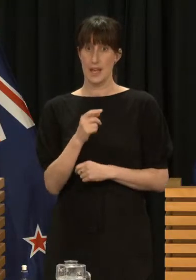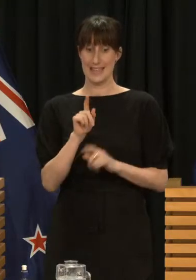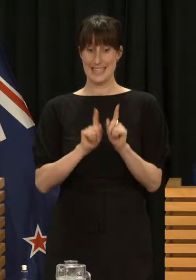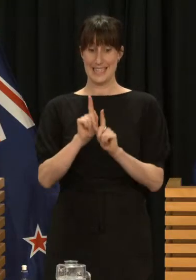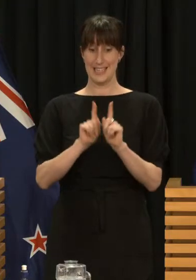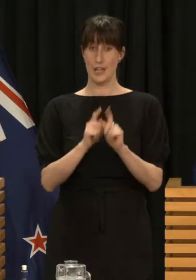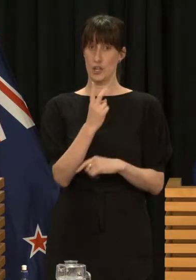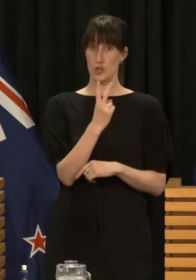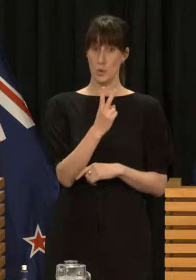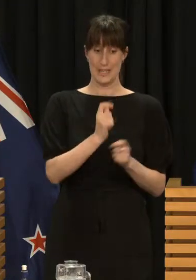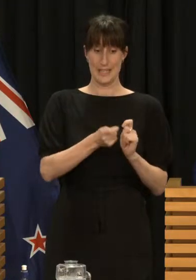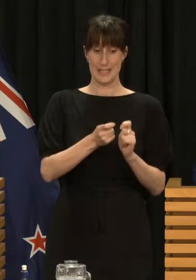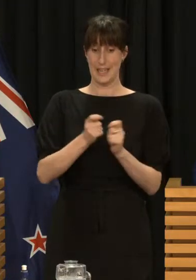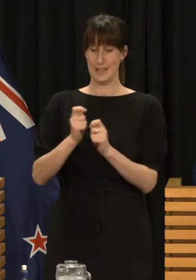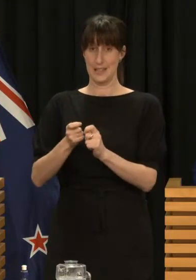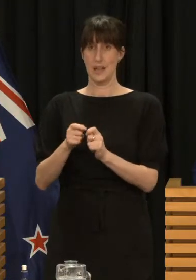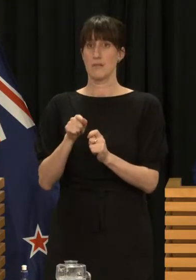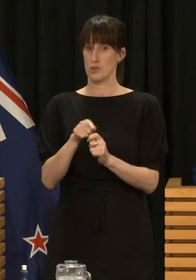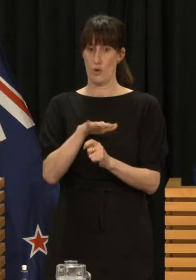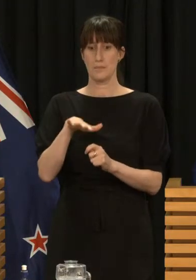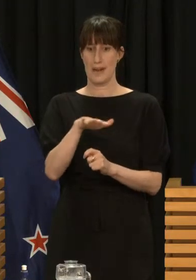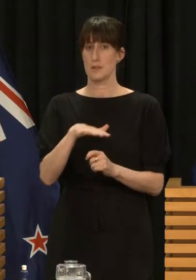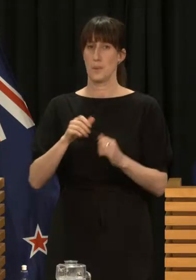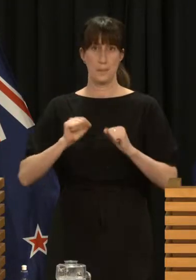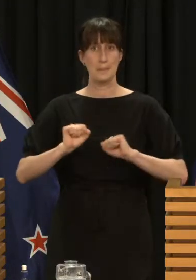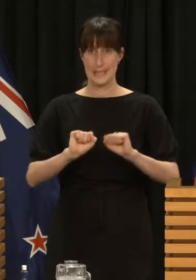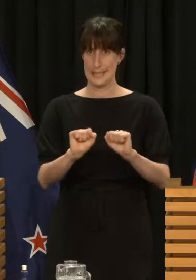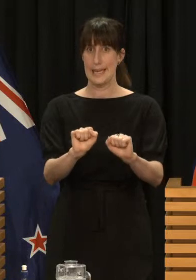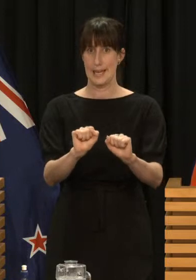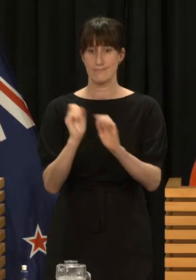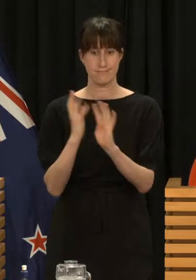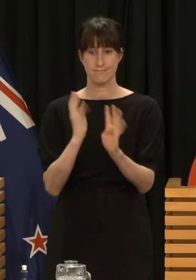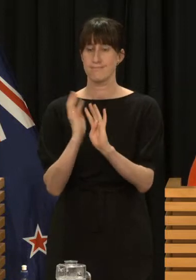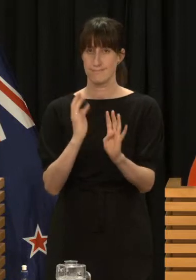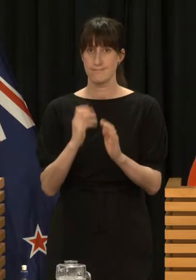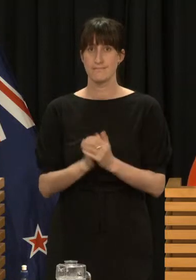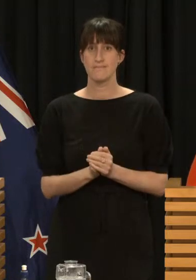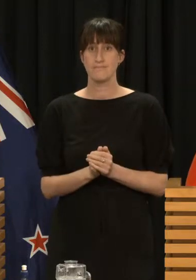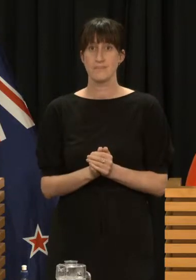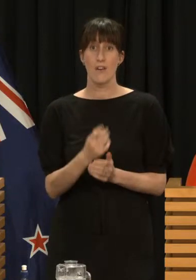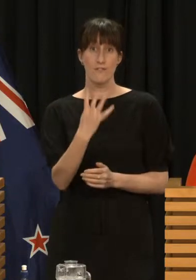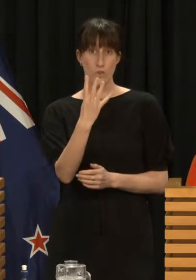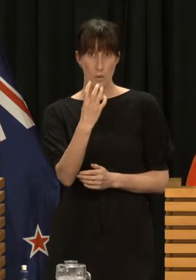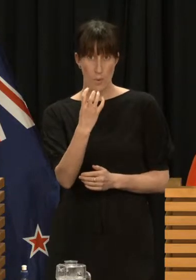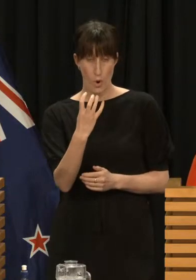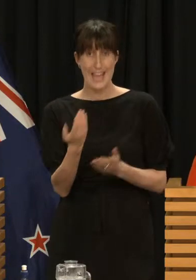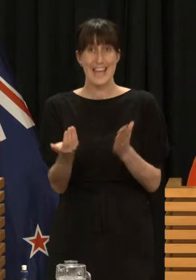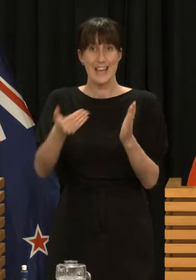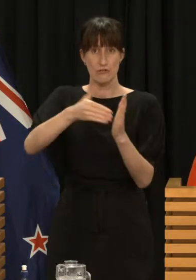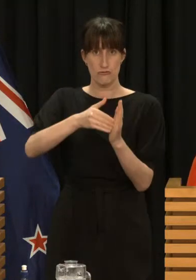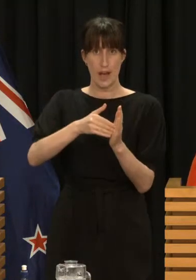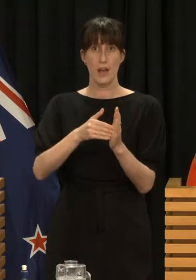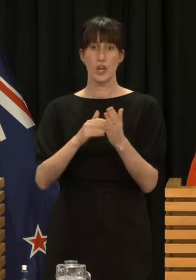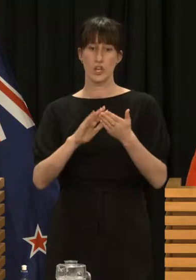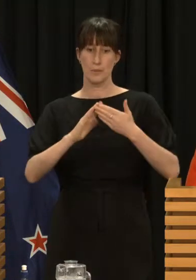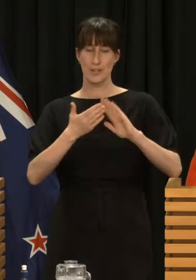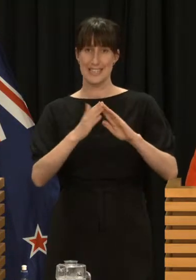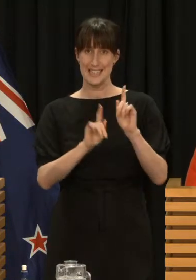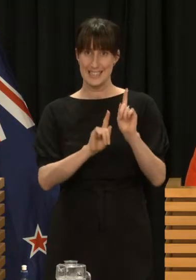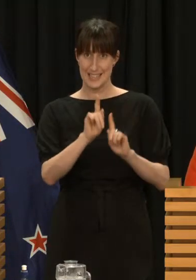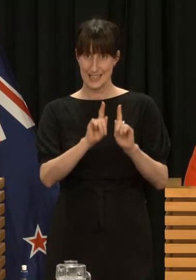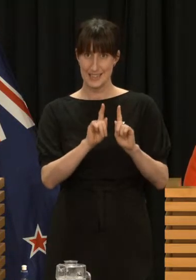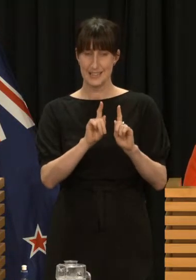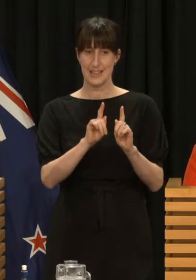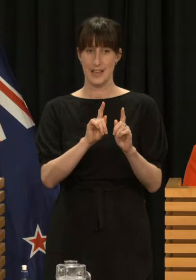today. 4 additional testing stations have been stood up: City Centre Community Testing Centre,